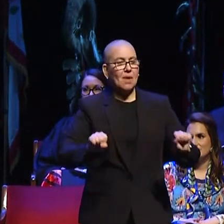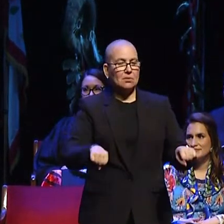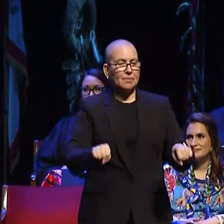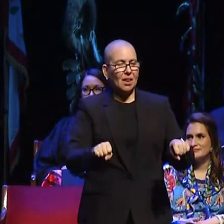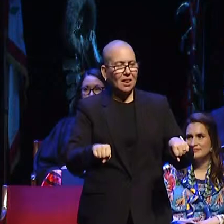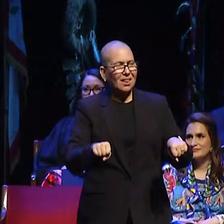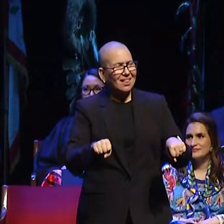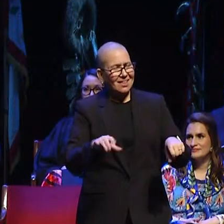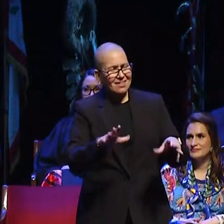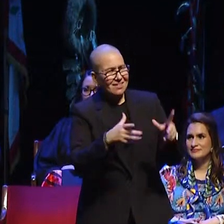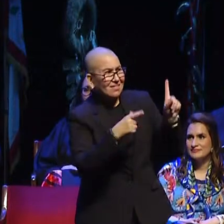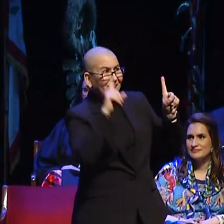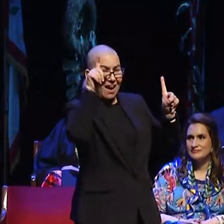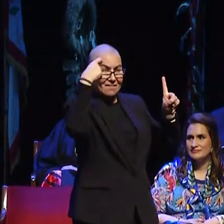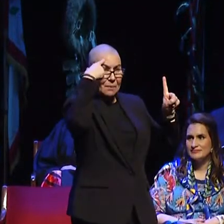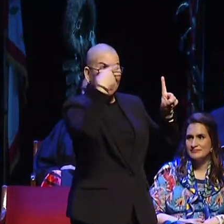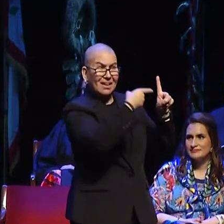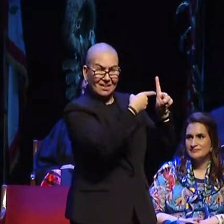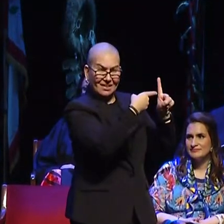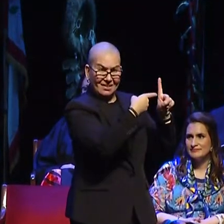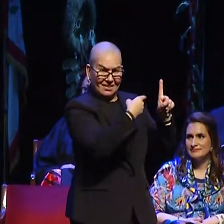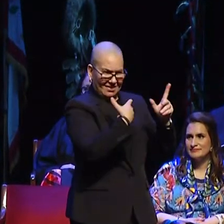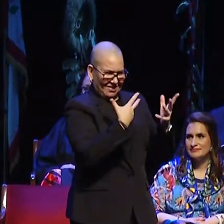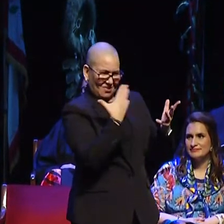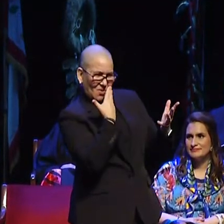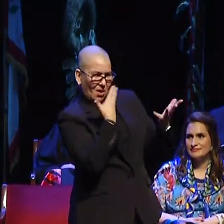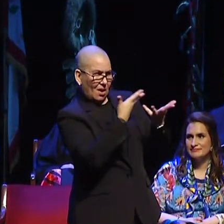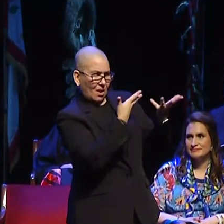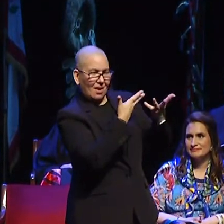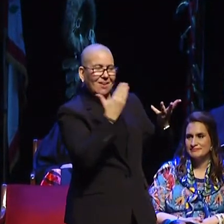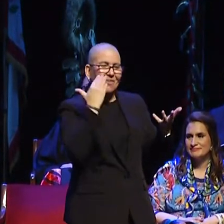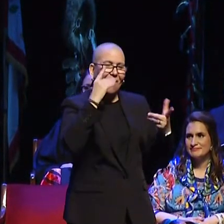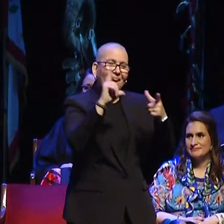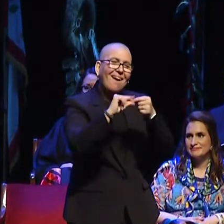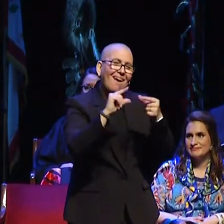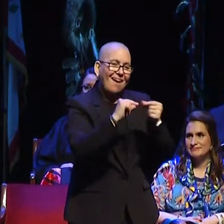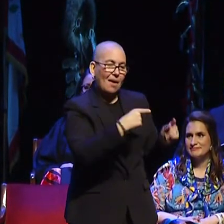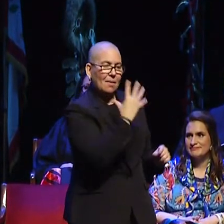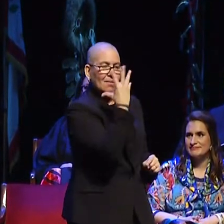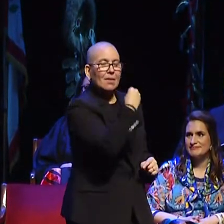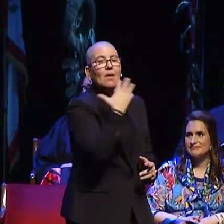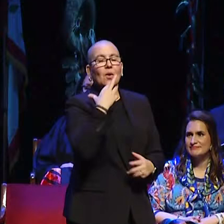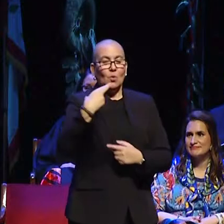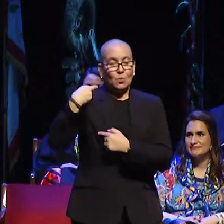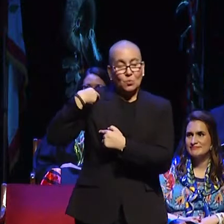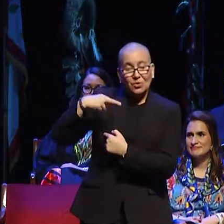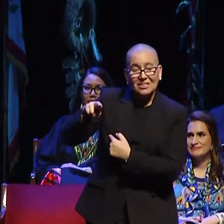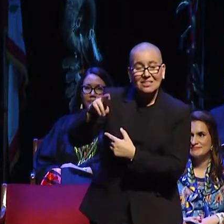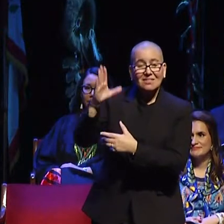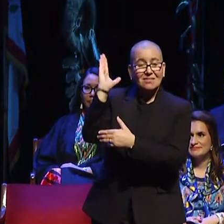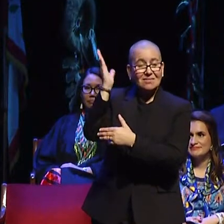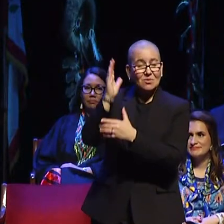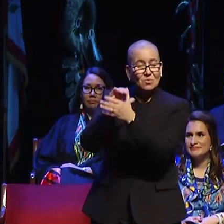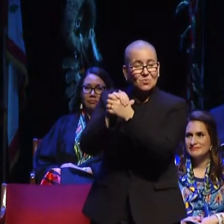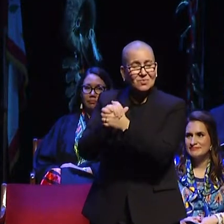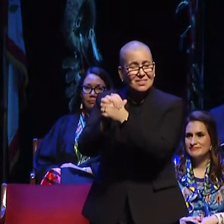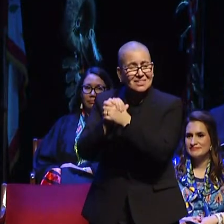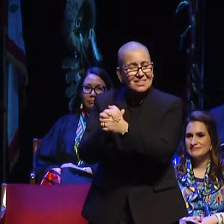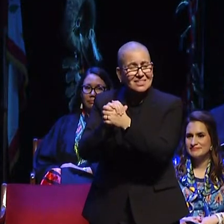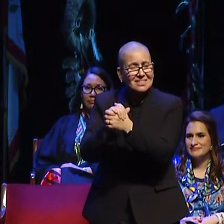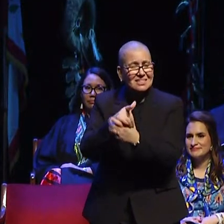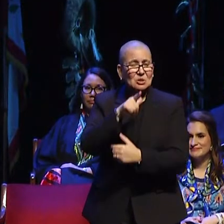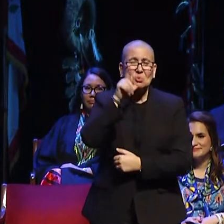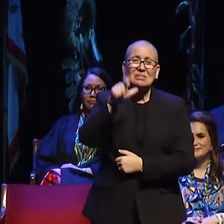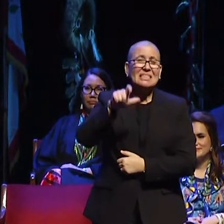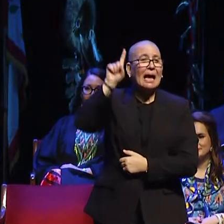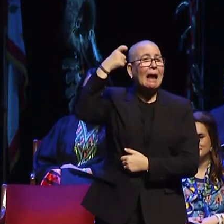for good. I've often said, and you heard some beautiful people of faith speaking up here, you don't need your governor to give a sermon, but